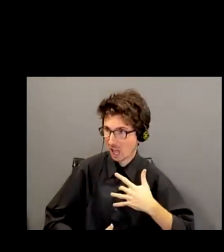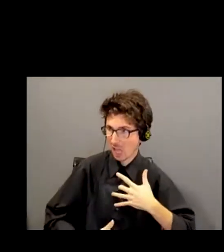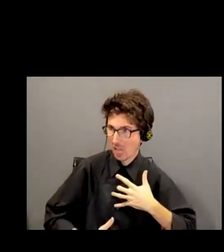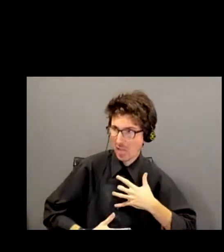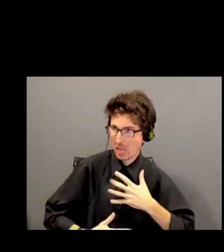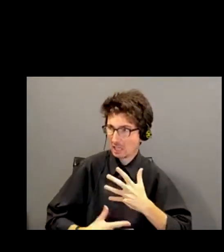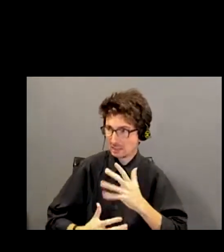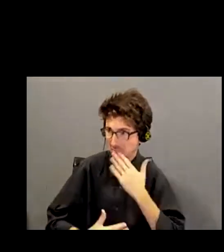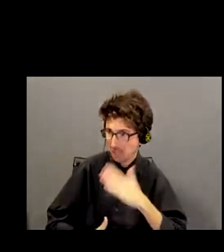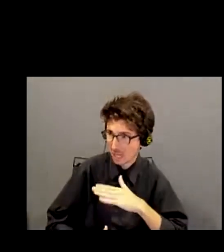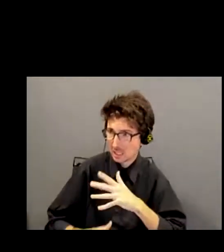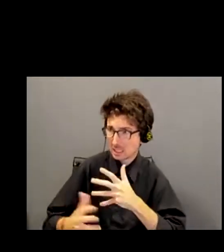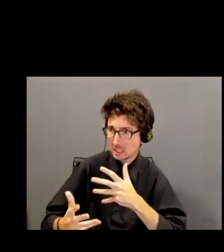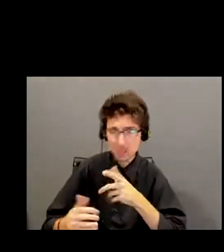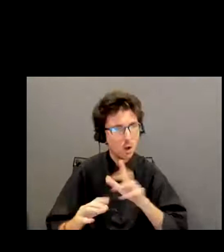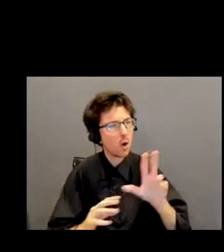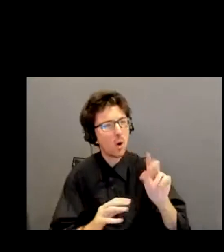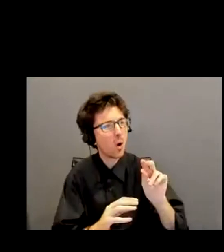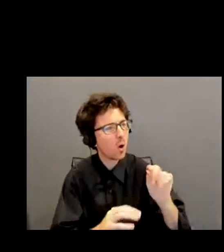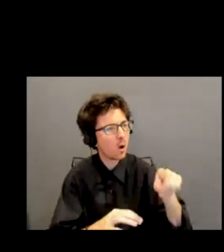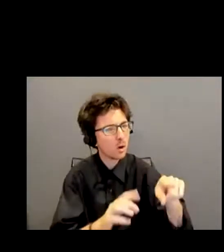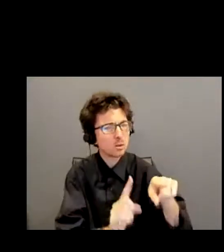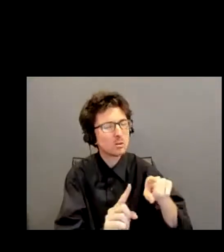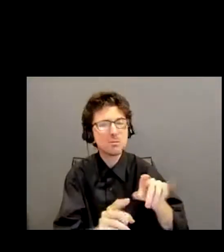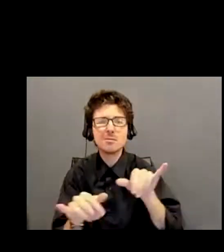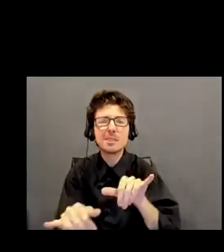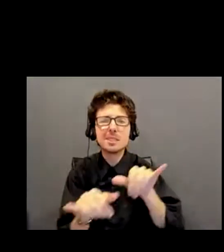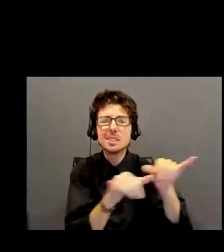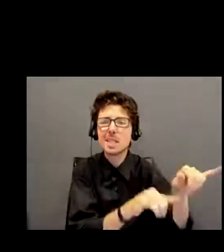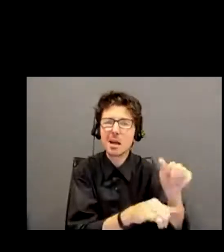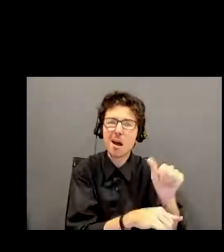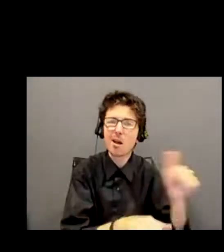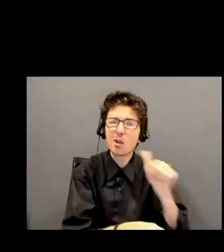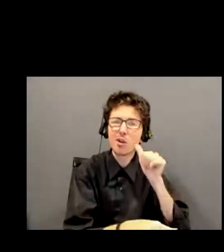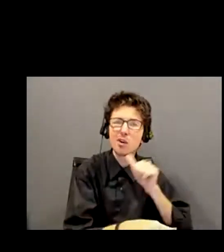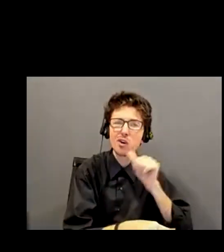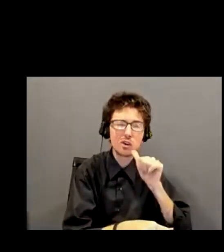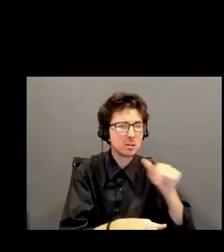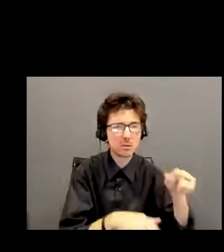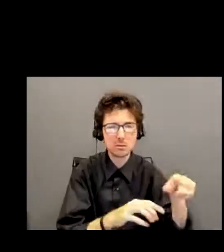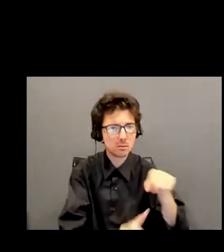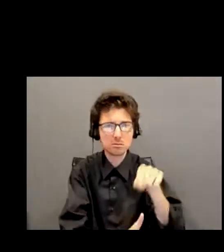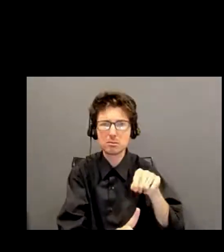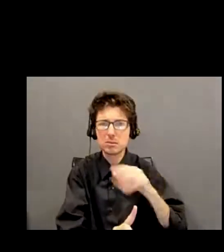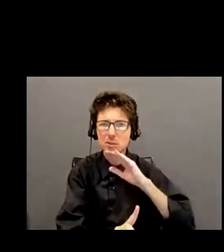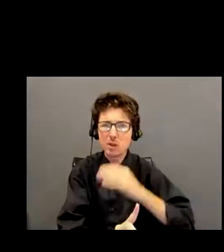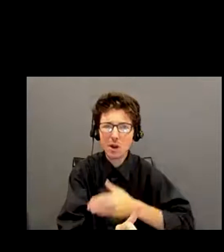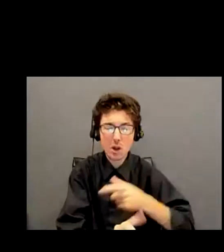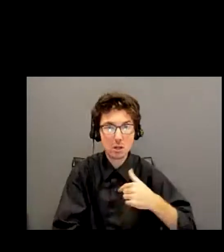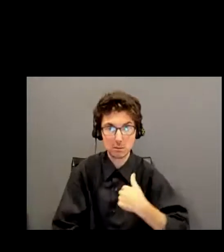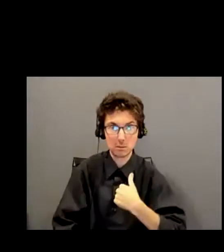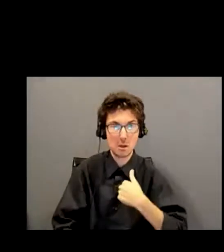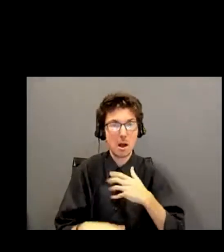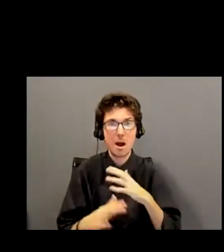because I knew I had fulfilled my mission to be treated same way like everyone else. My goal in the